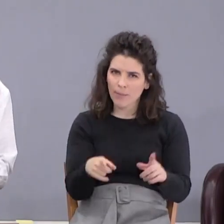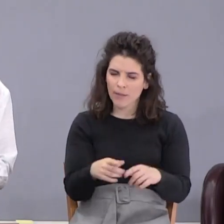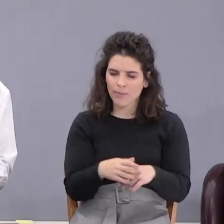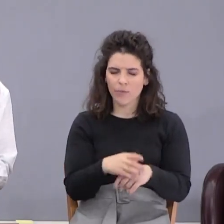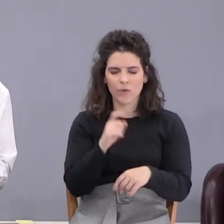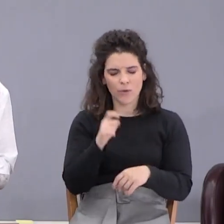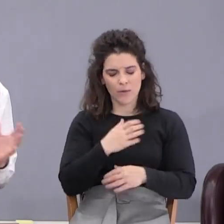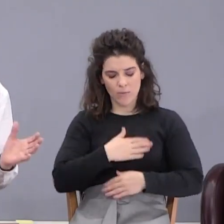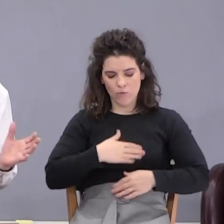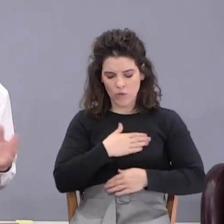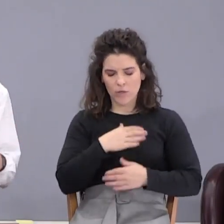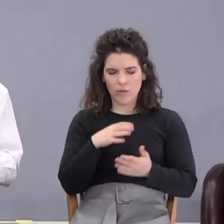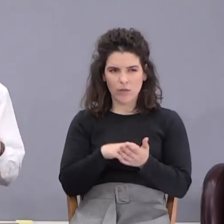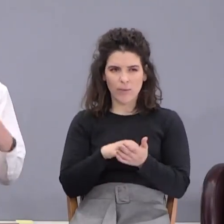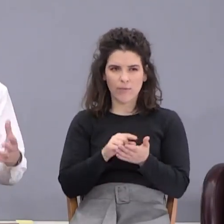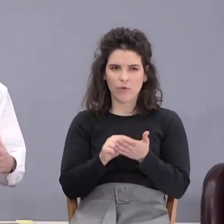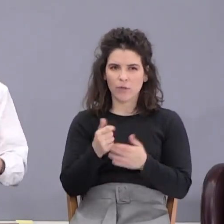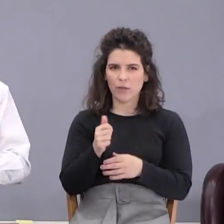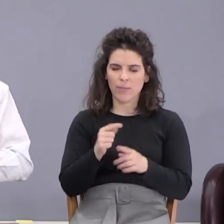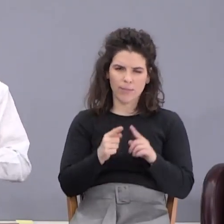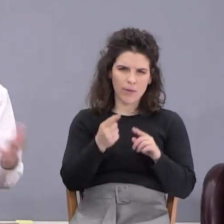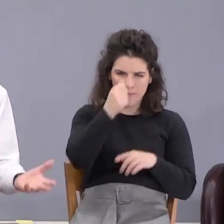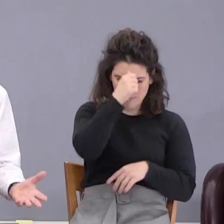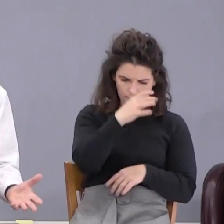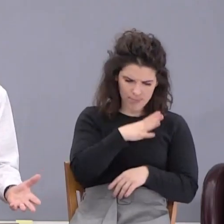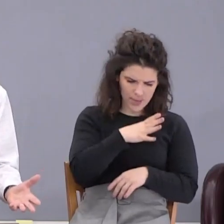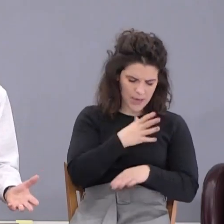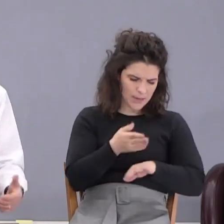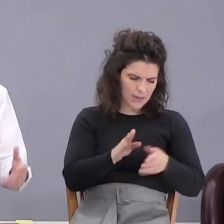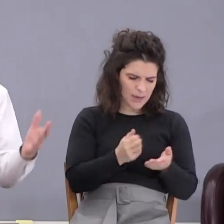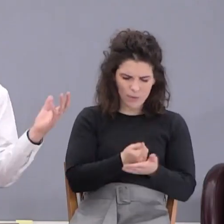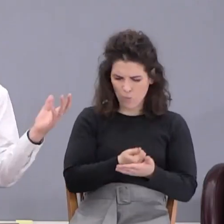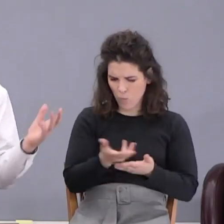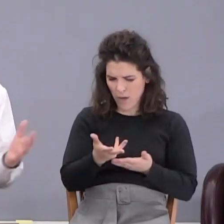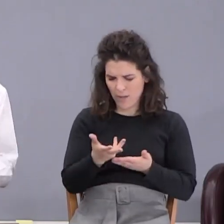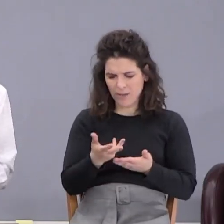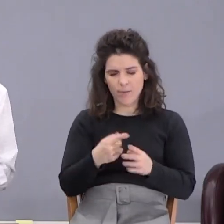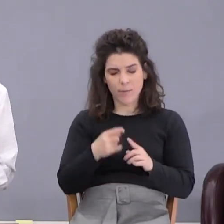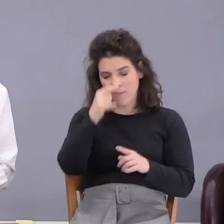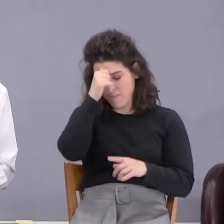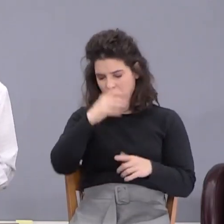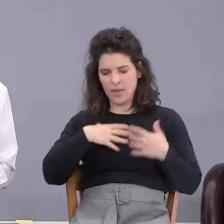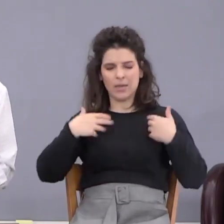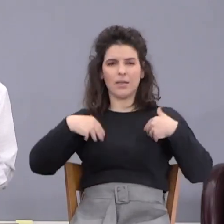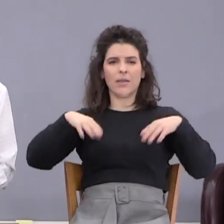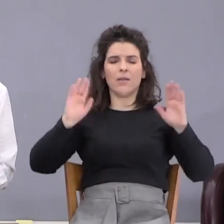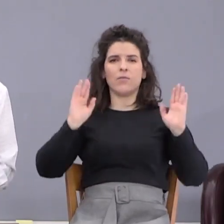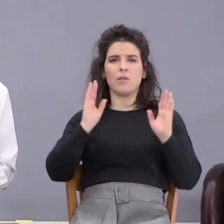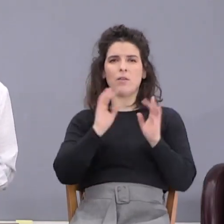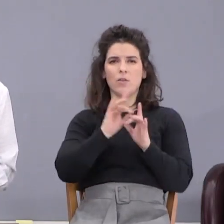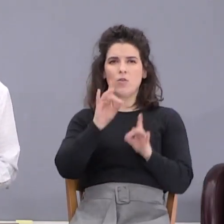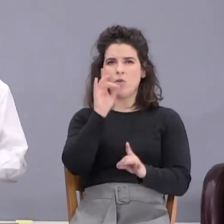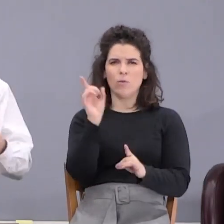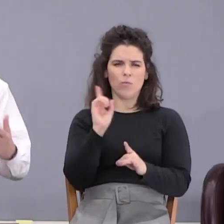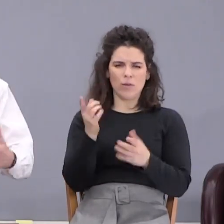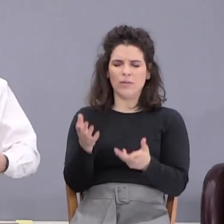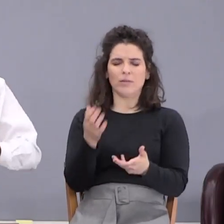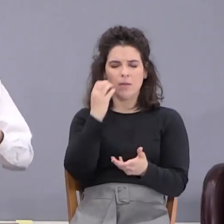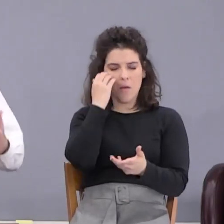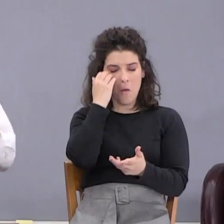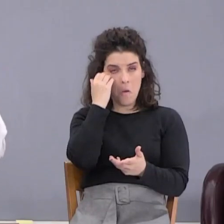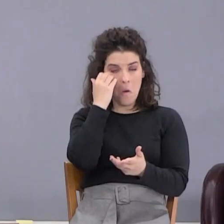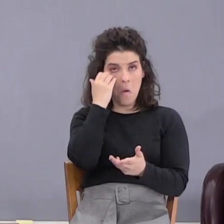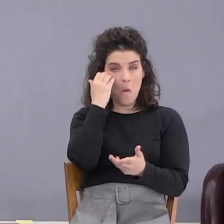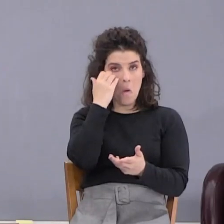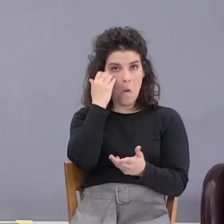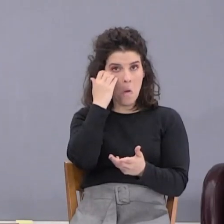in this chapter, verse 10. But man dieth and wasteth away. Yea, man giveth up the ghost, and where is he? So